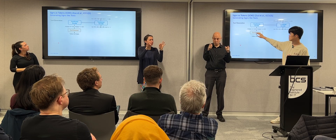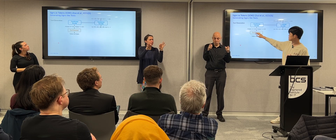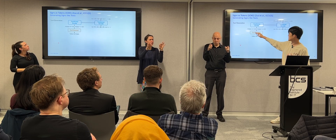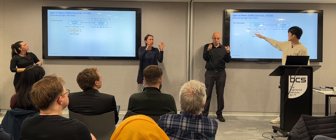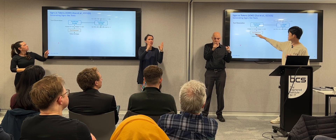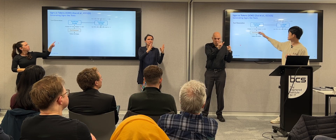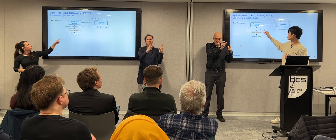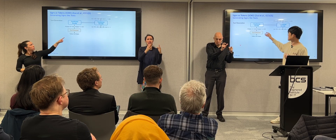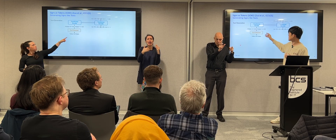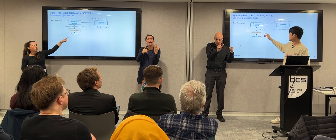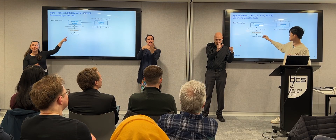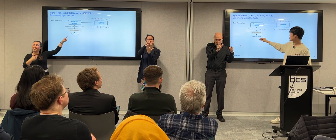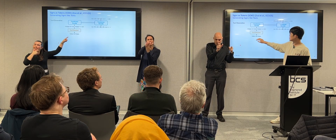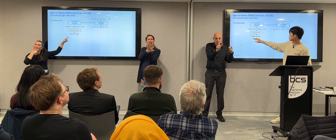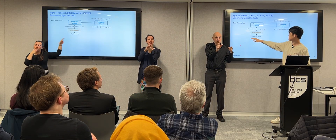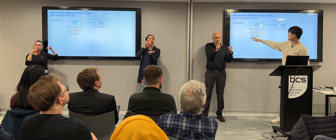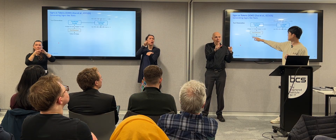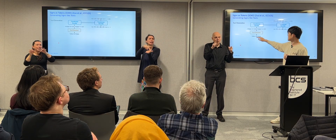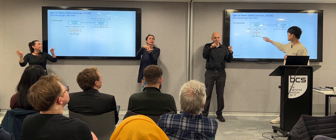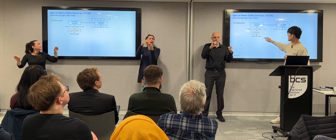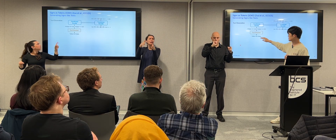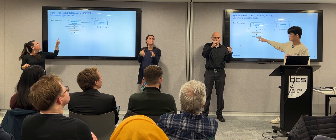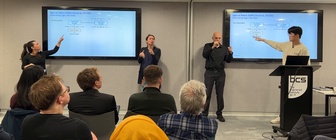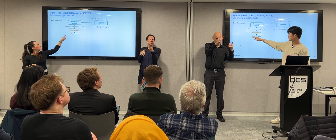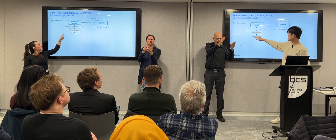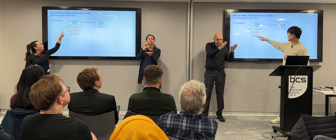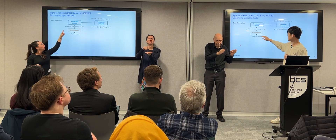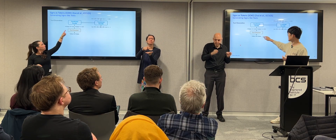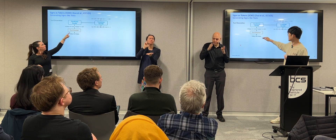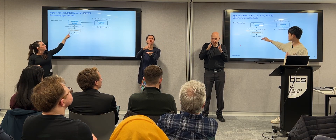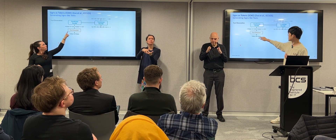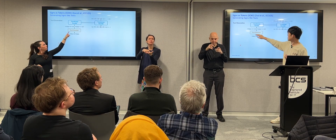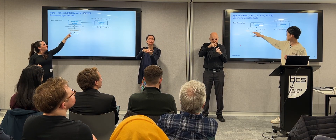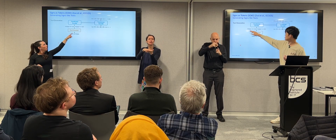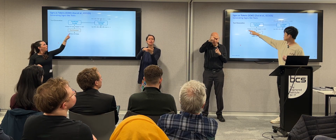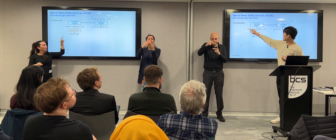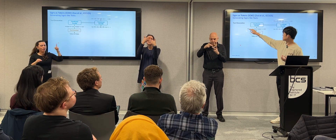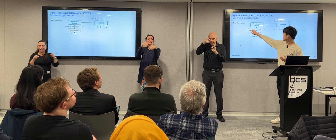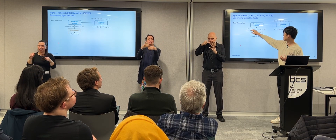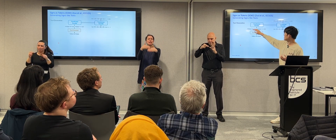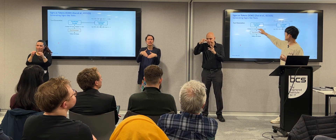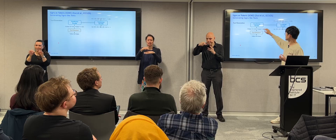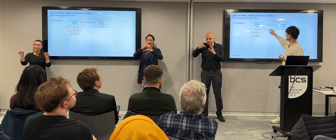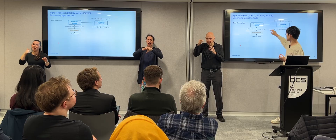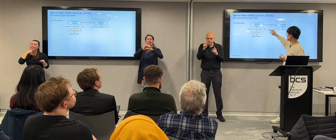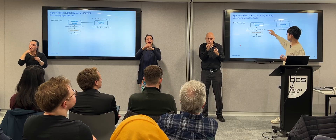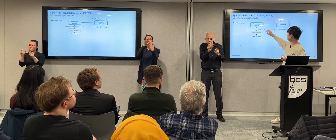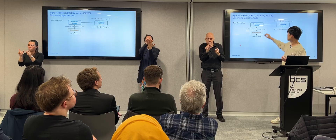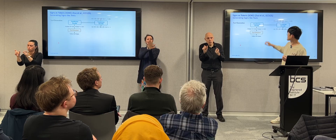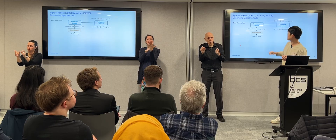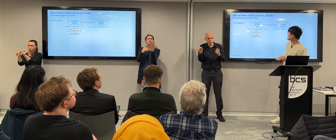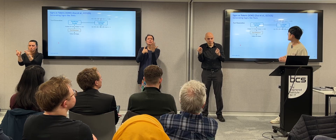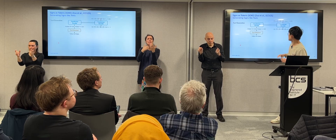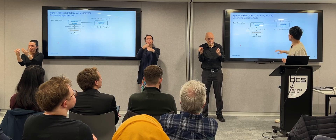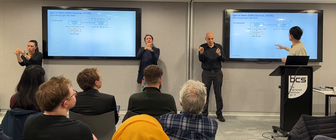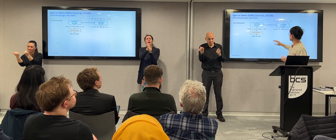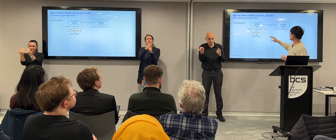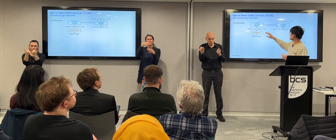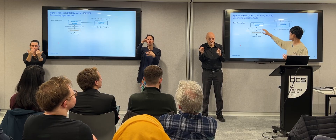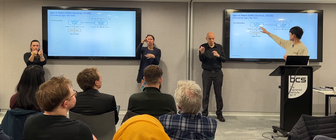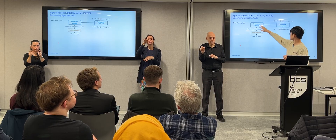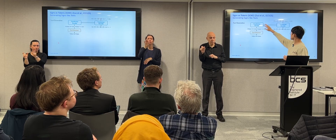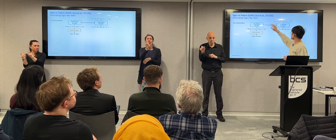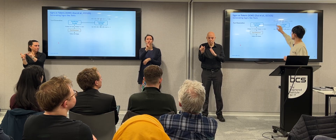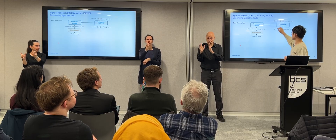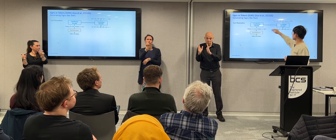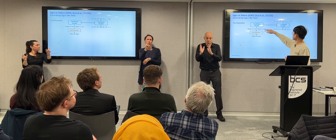a text tokenizer to split the English text into a sequence of tokens. And